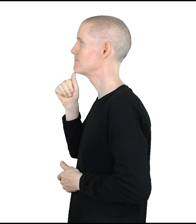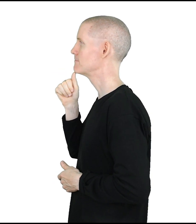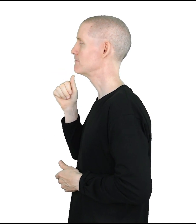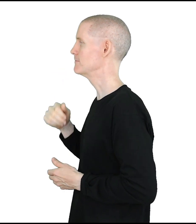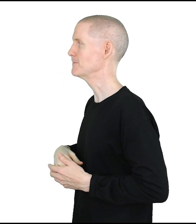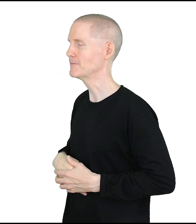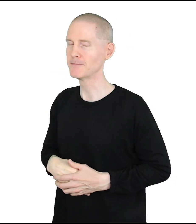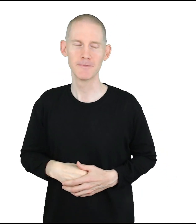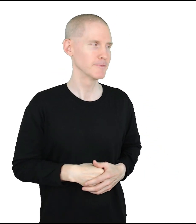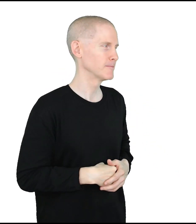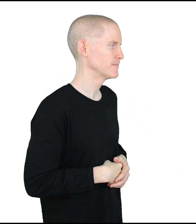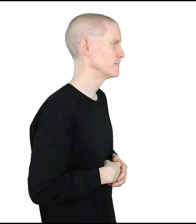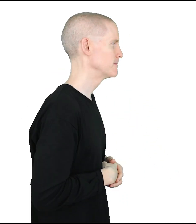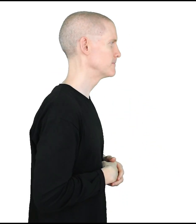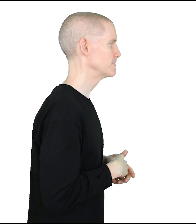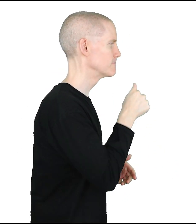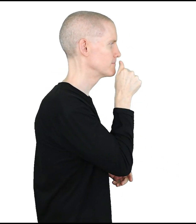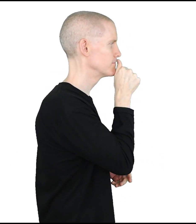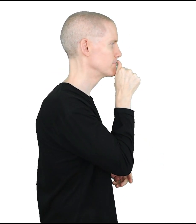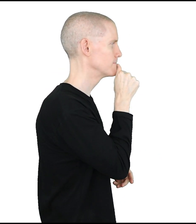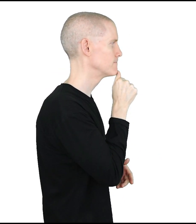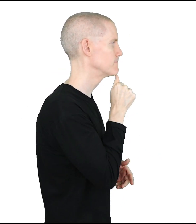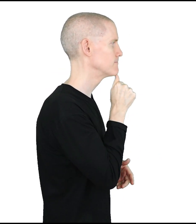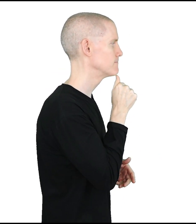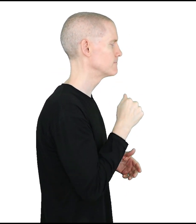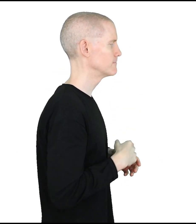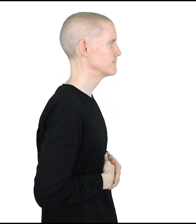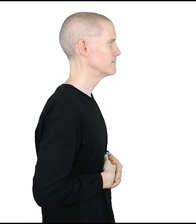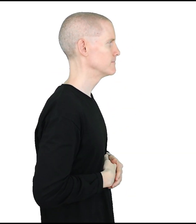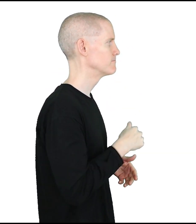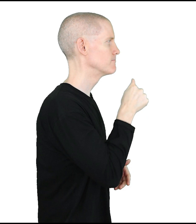patient, calm look on your face. Patient.